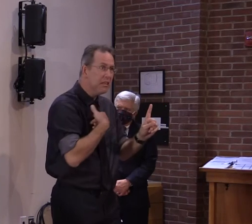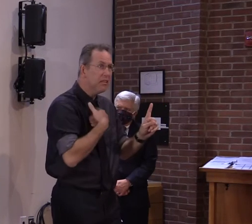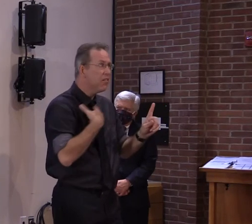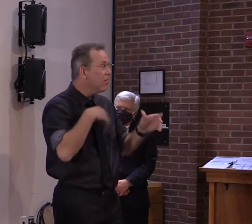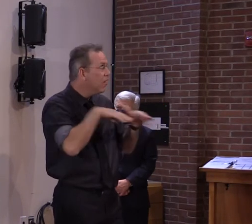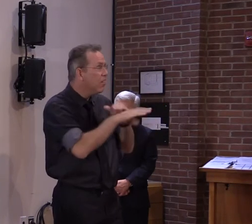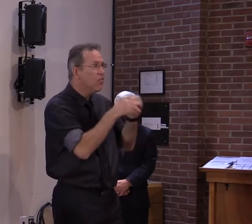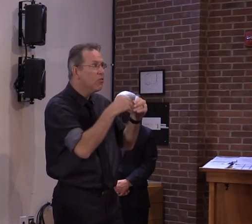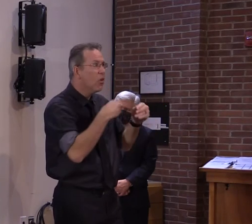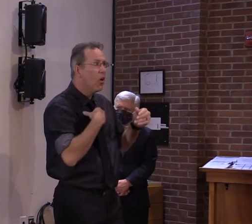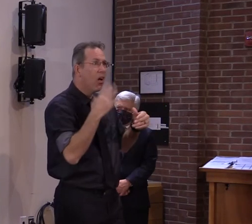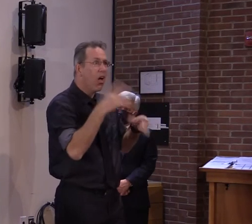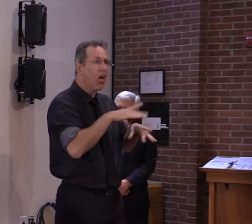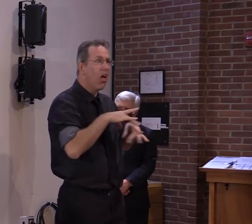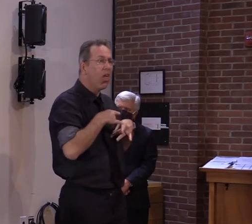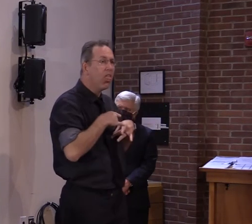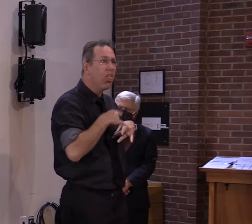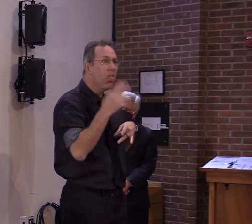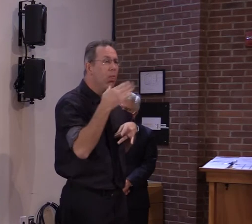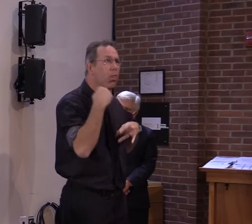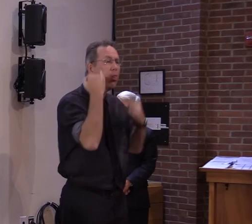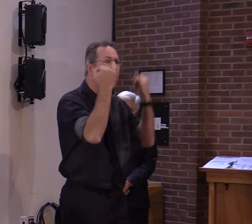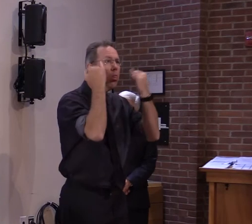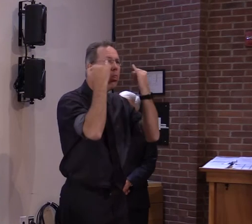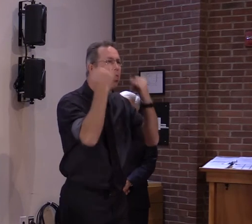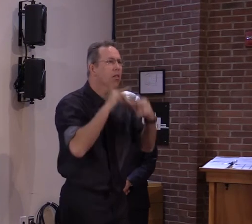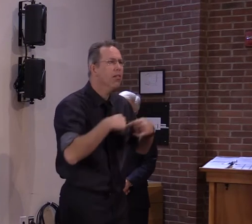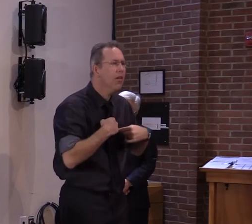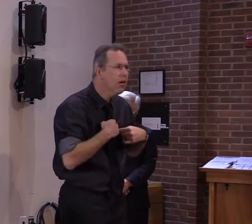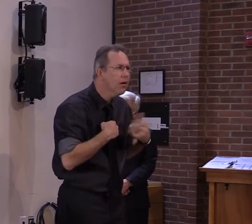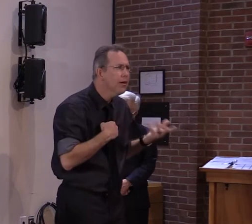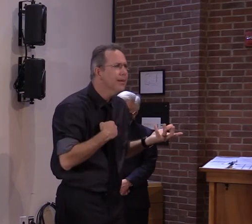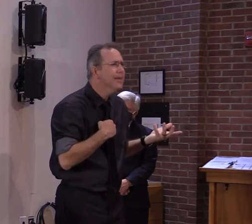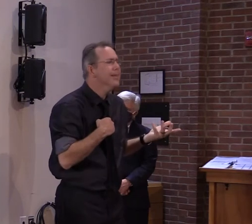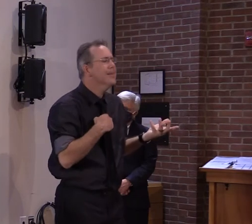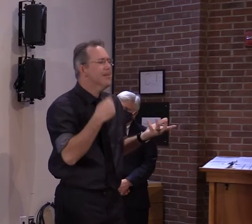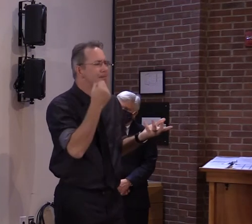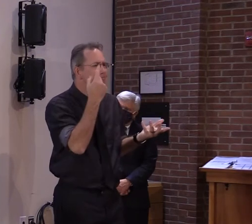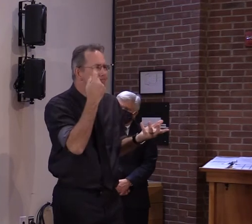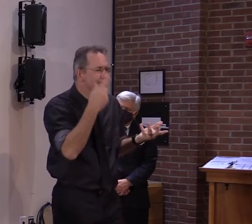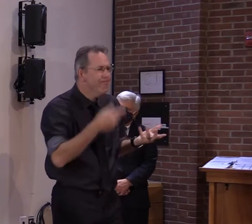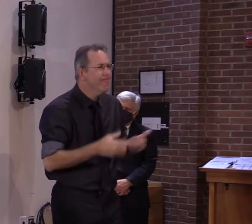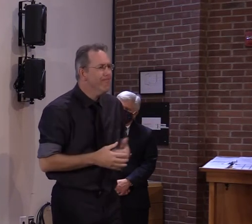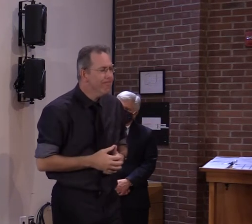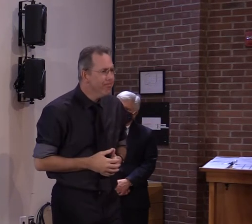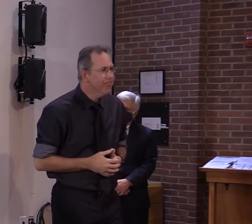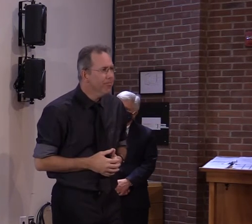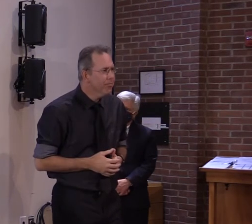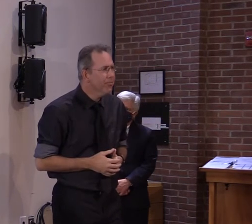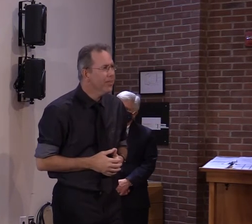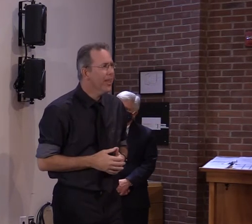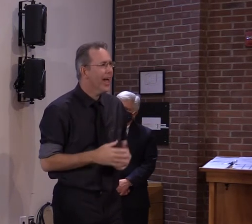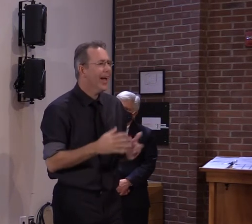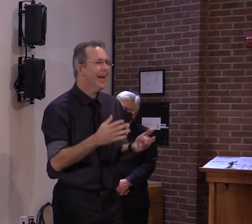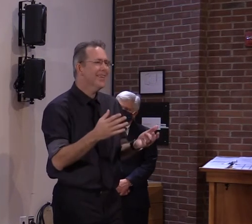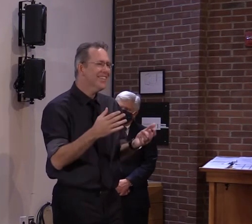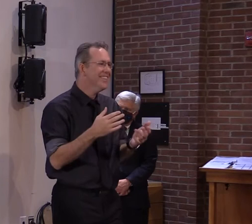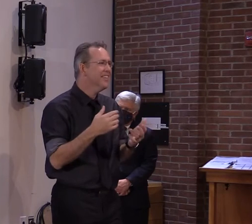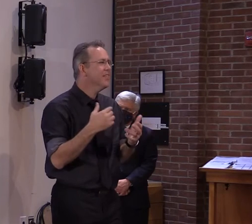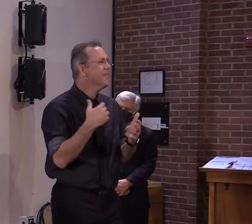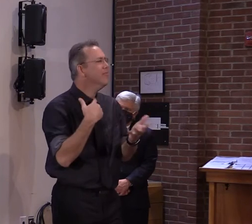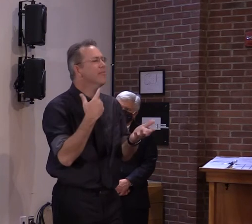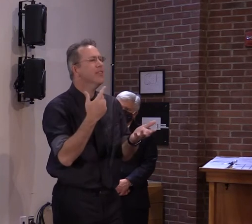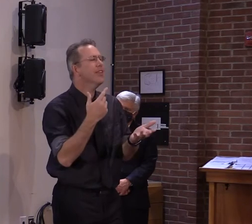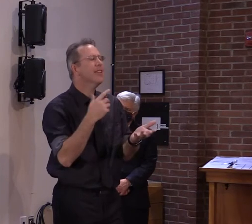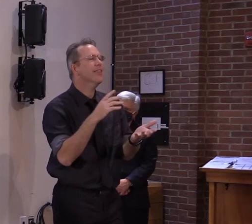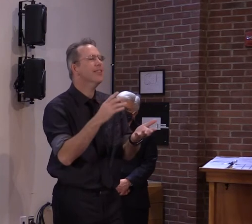COVID and that they should never go in the door again because that would be not the way things work